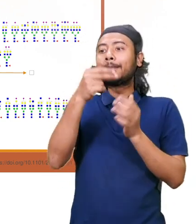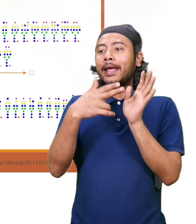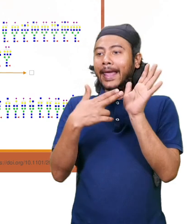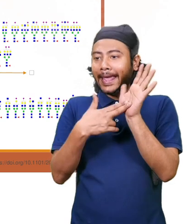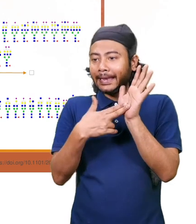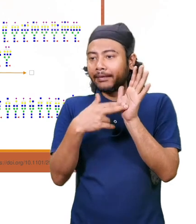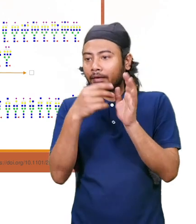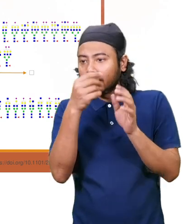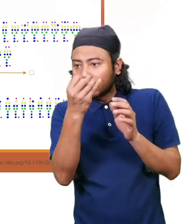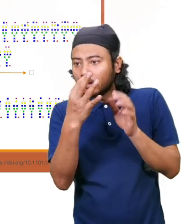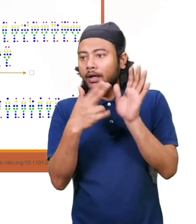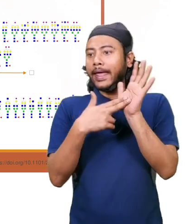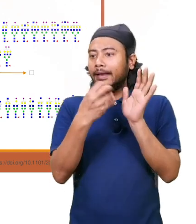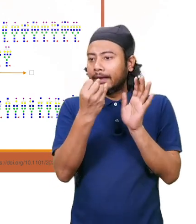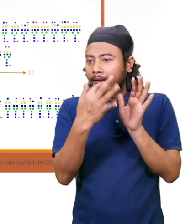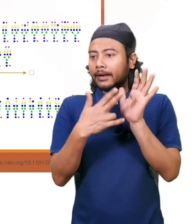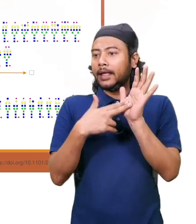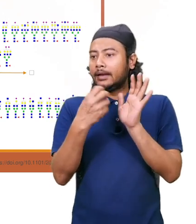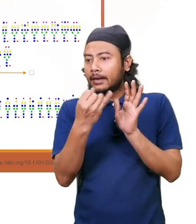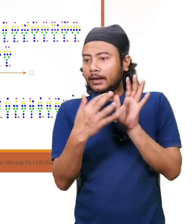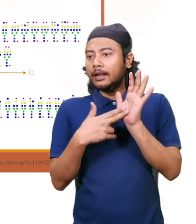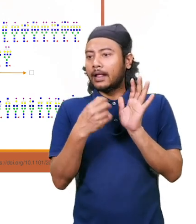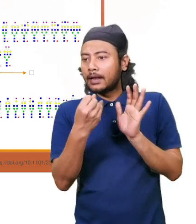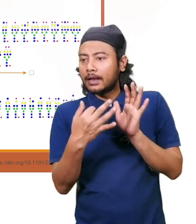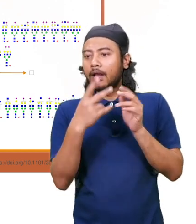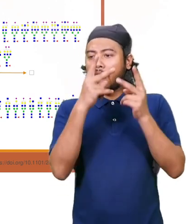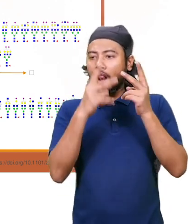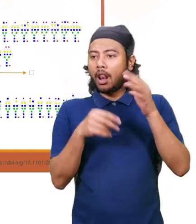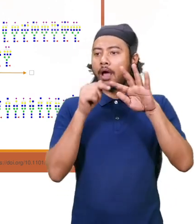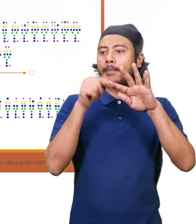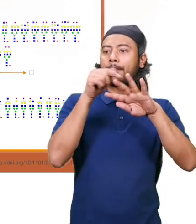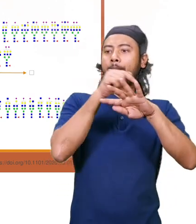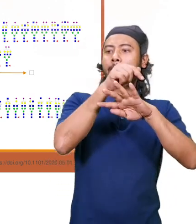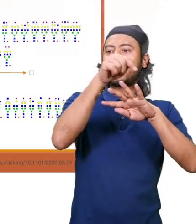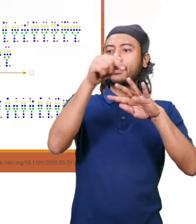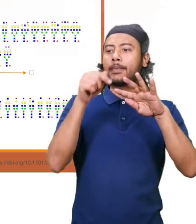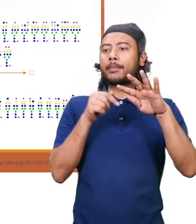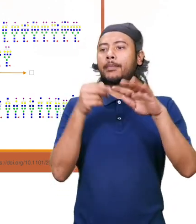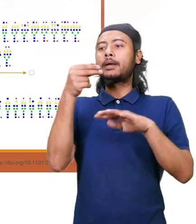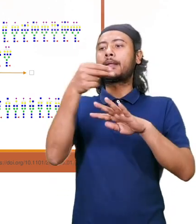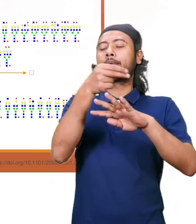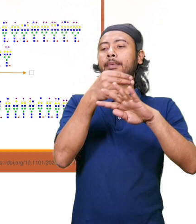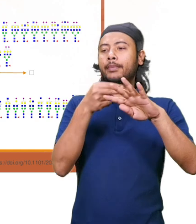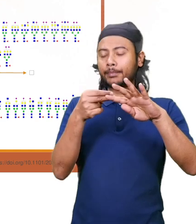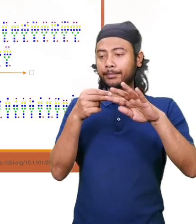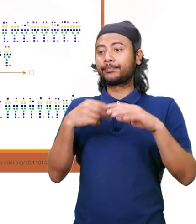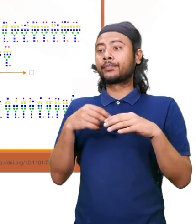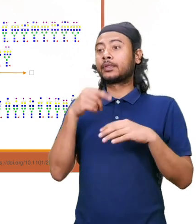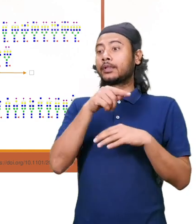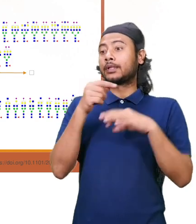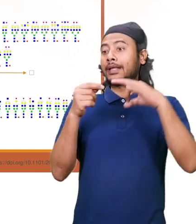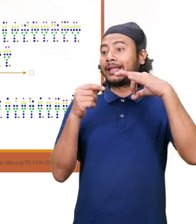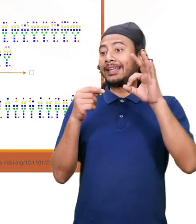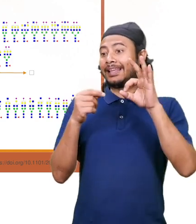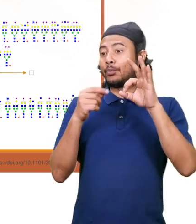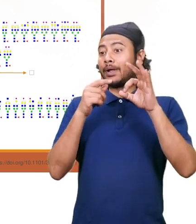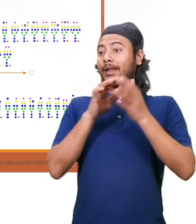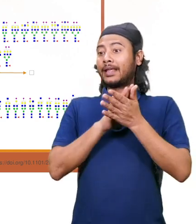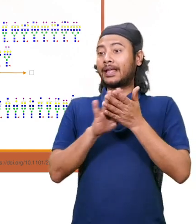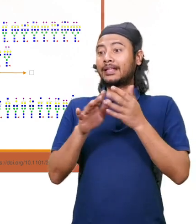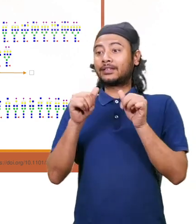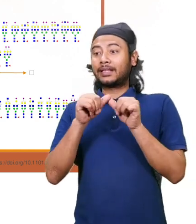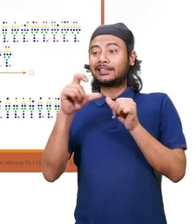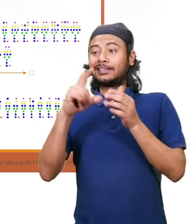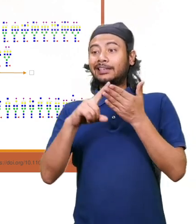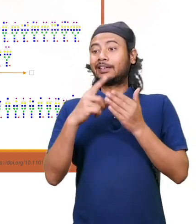figure includes the total glycans, and this one will give a site specific glycan information.